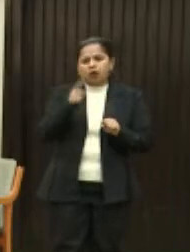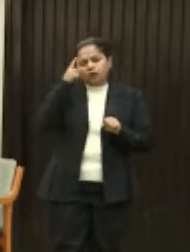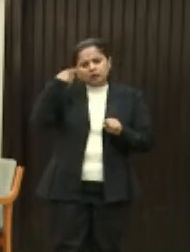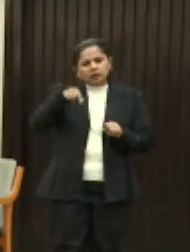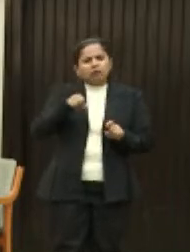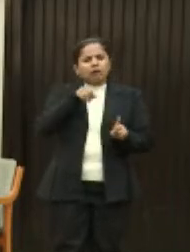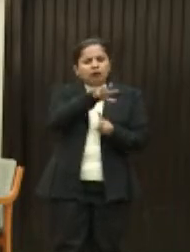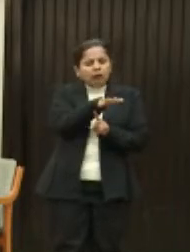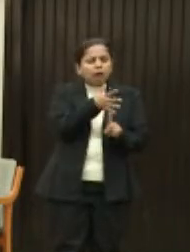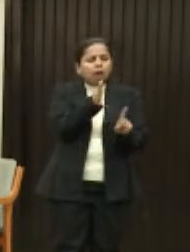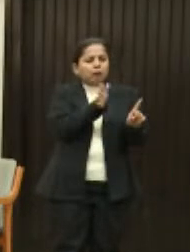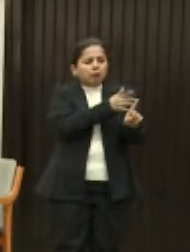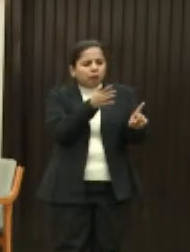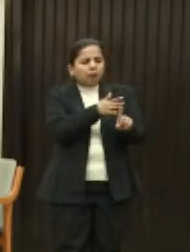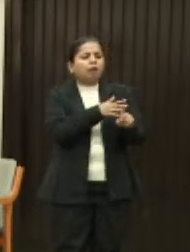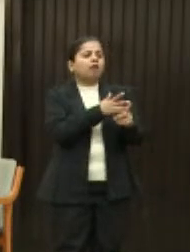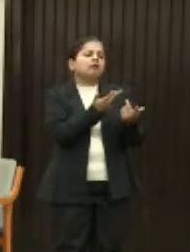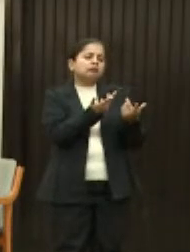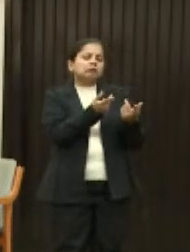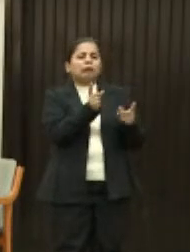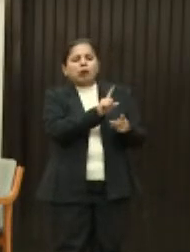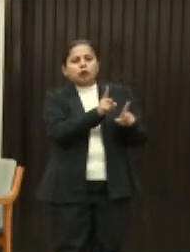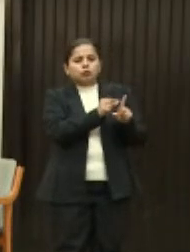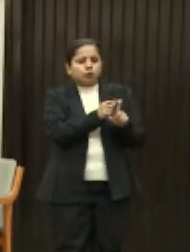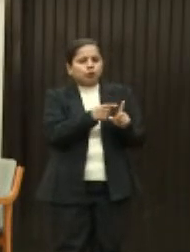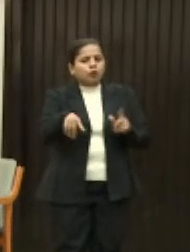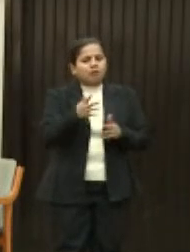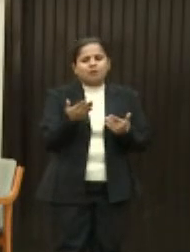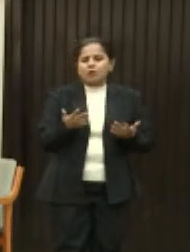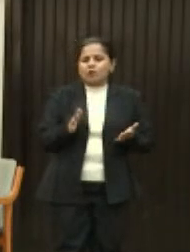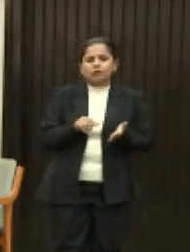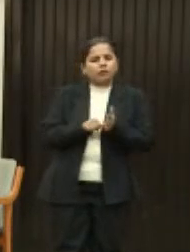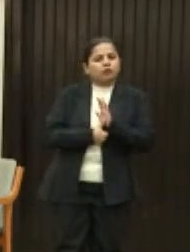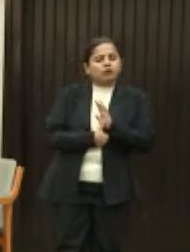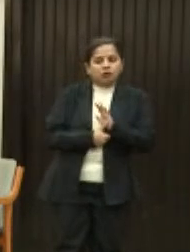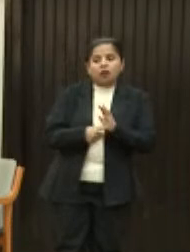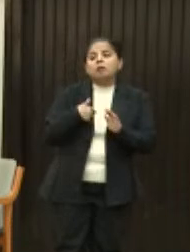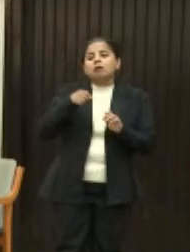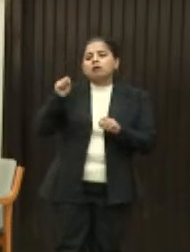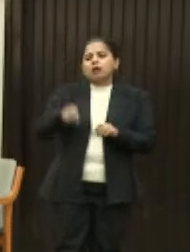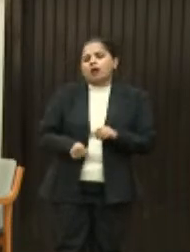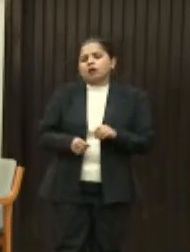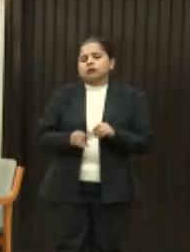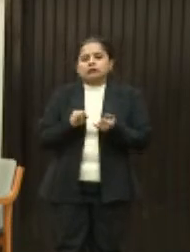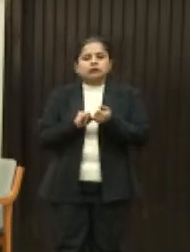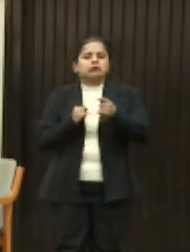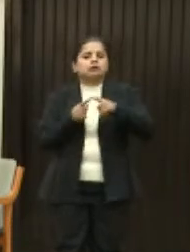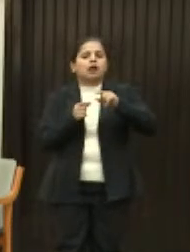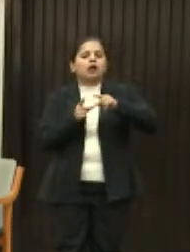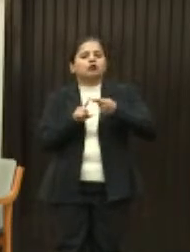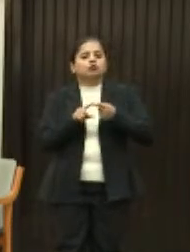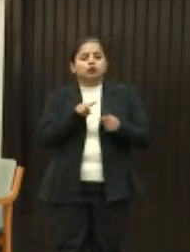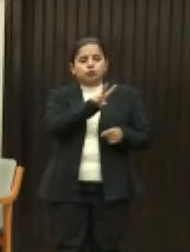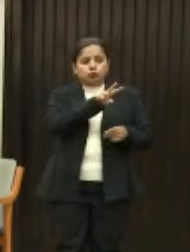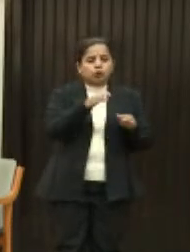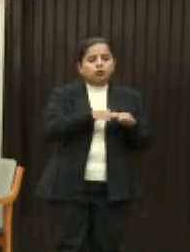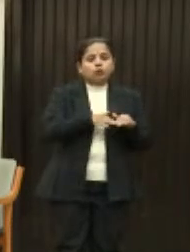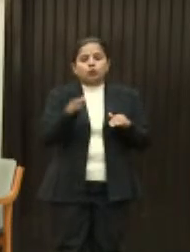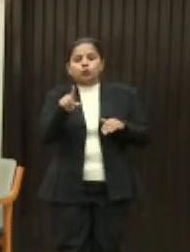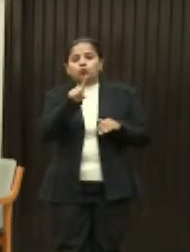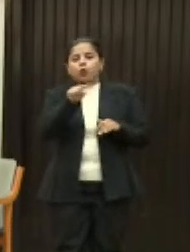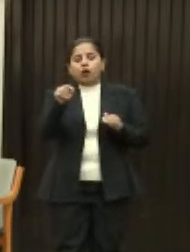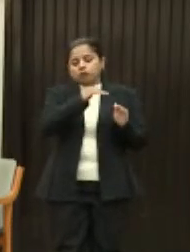influence everywhere, we will be able to reduce the number of statutes from 200 to